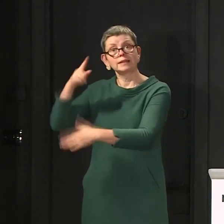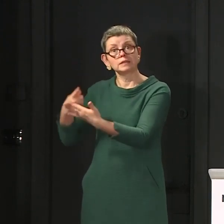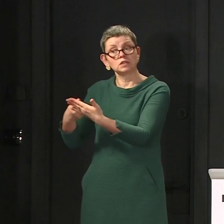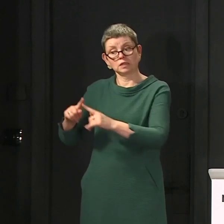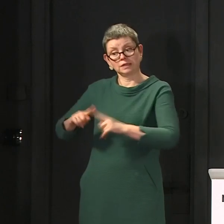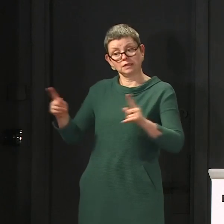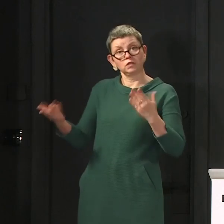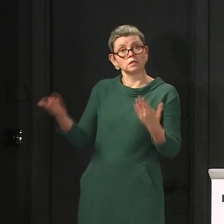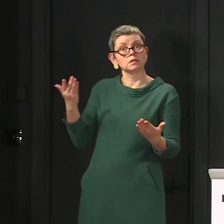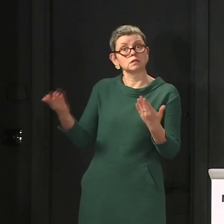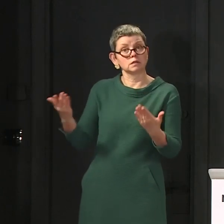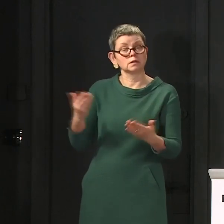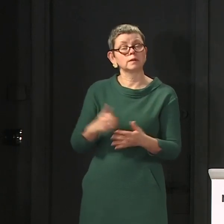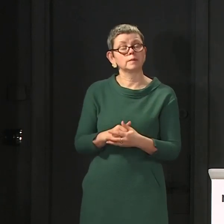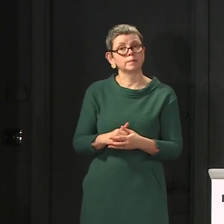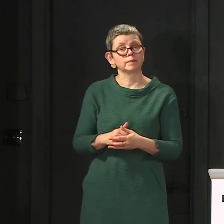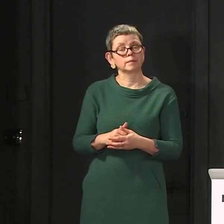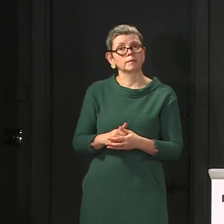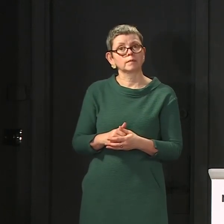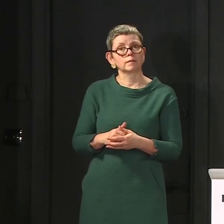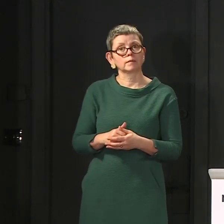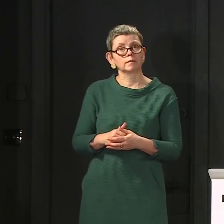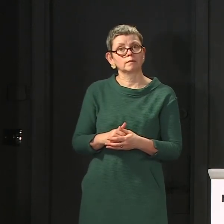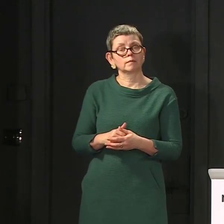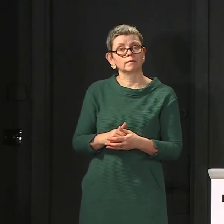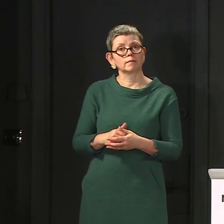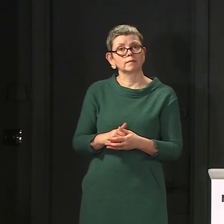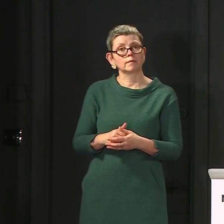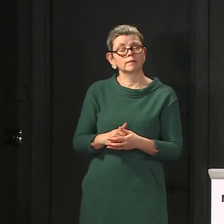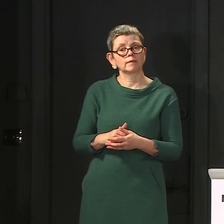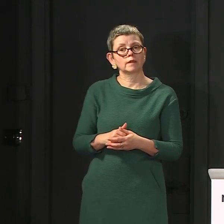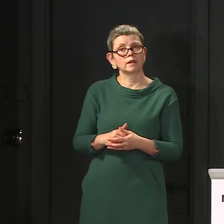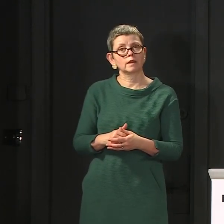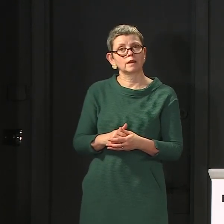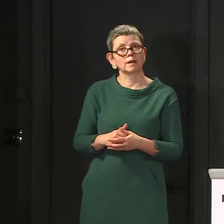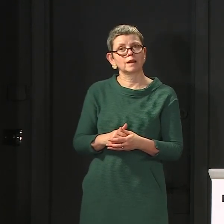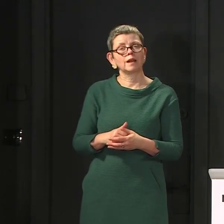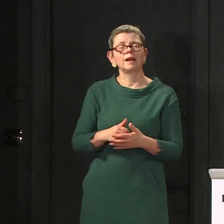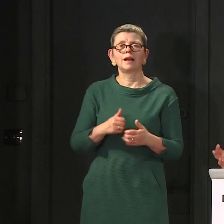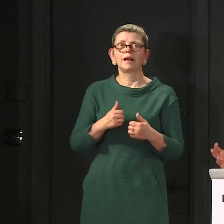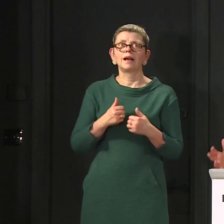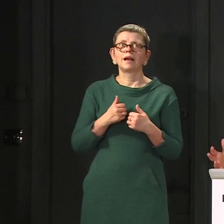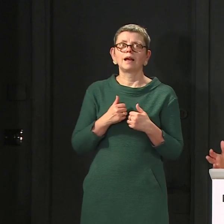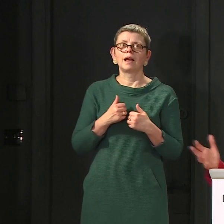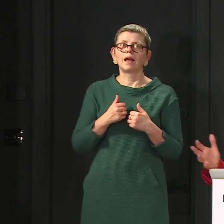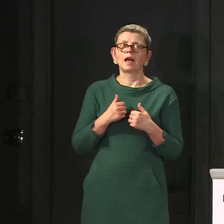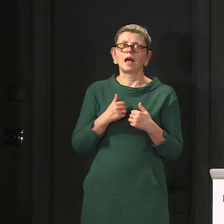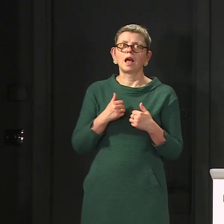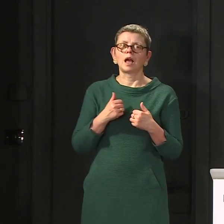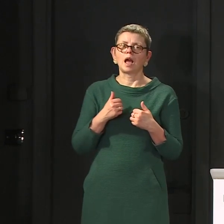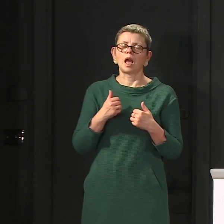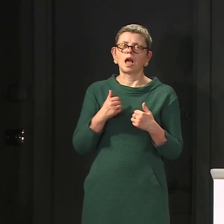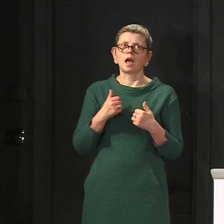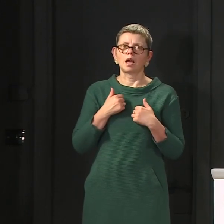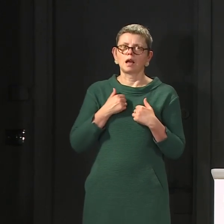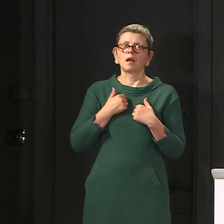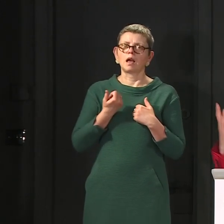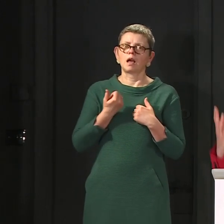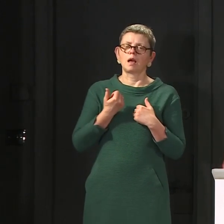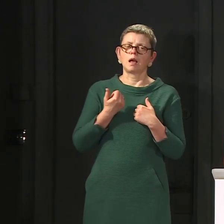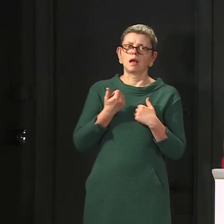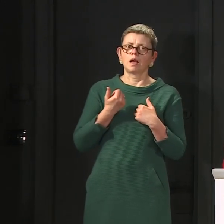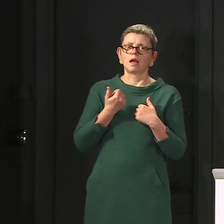decisions based on that. So, you know, my overall watchword here is caution. And I make no apology